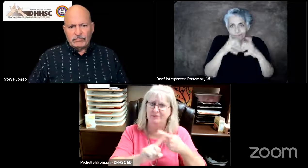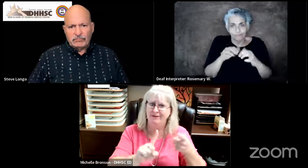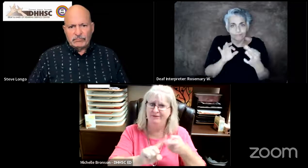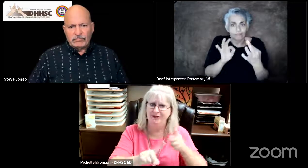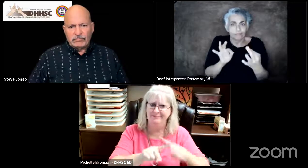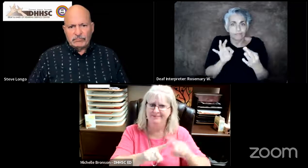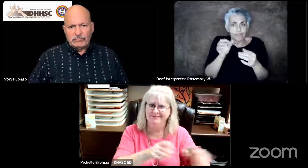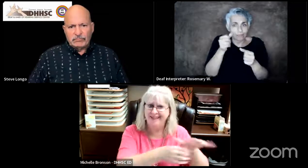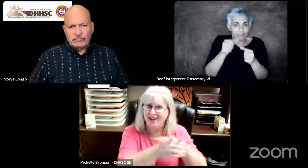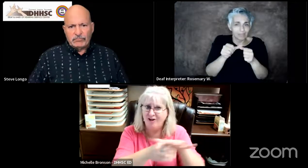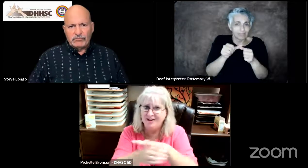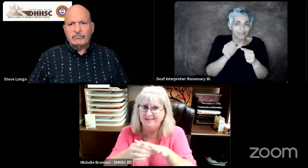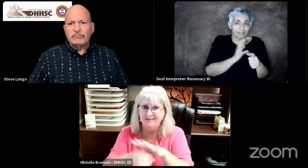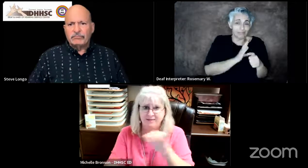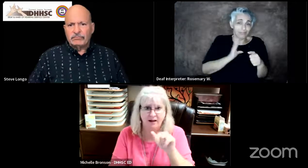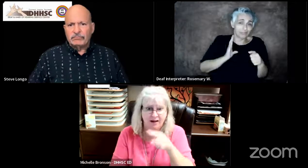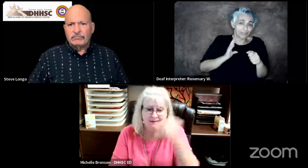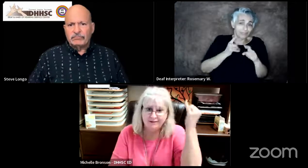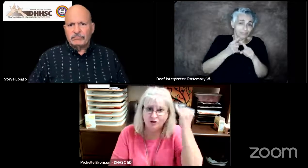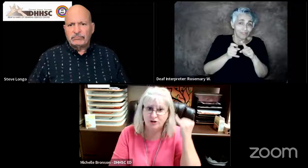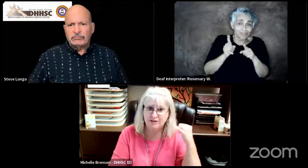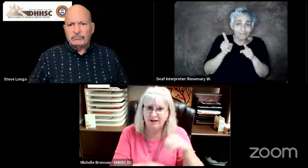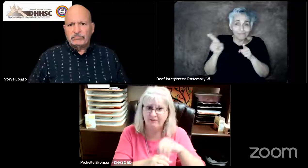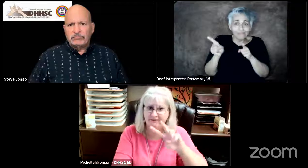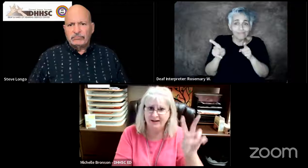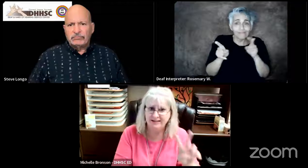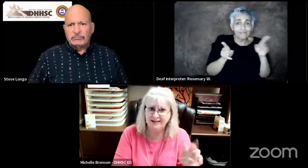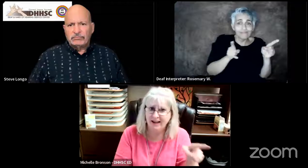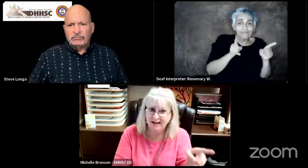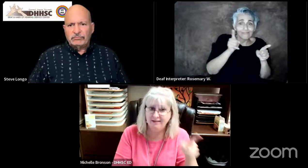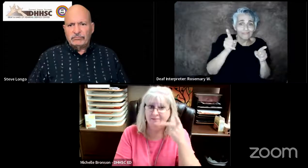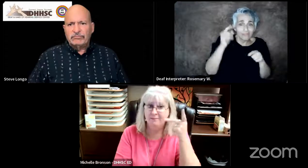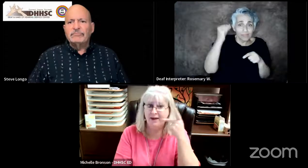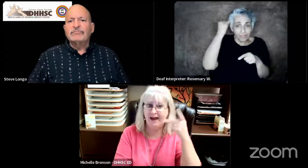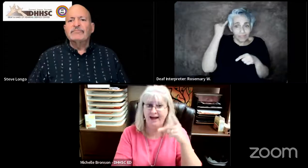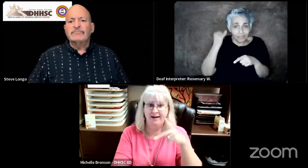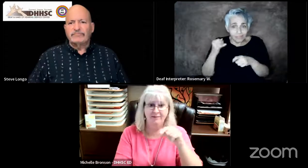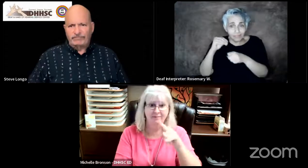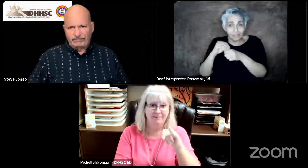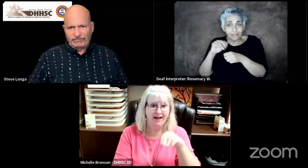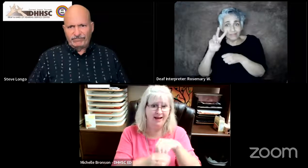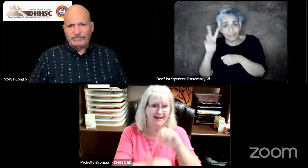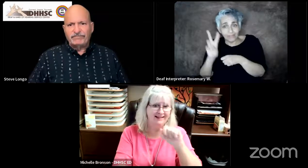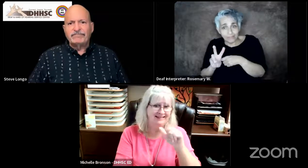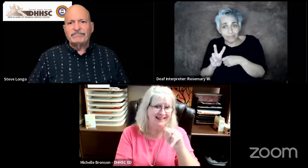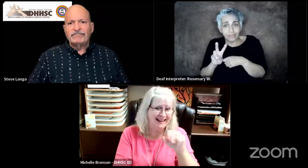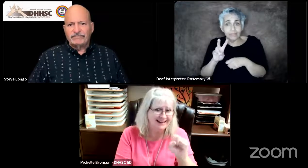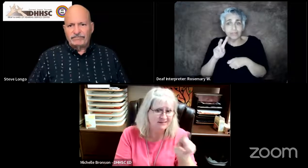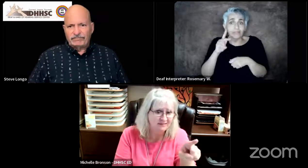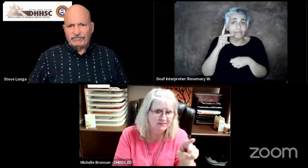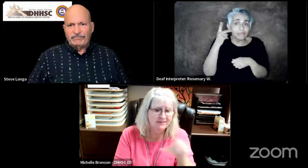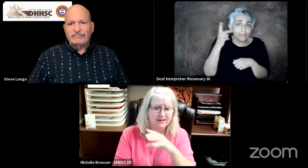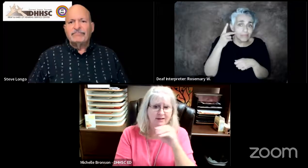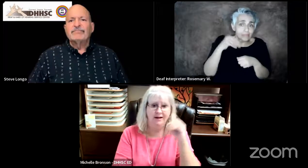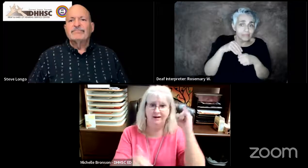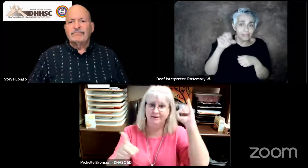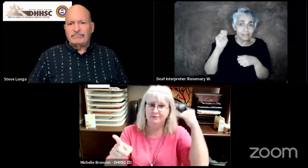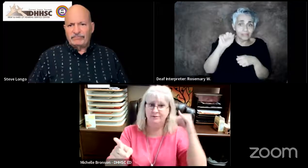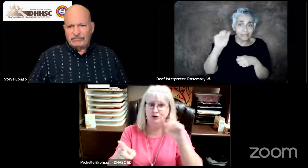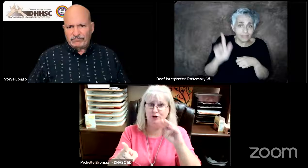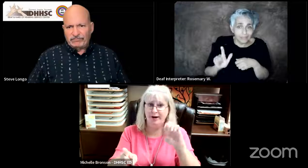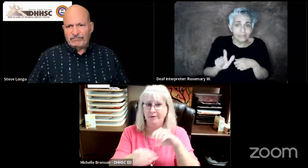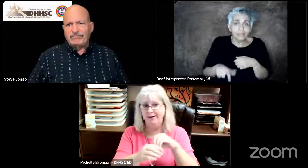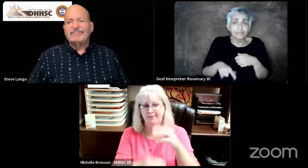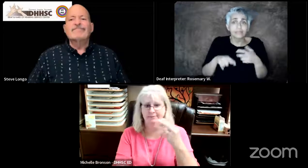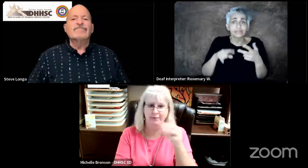mind that we have board members from many different areas, like Jessica is in Visalia, Patty is in Salinas,